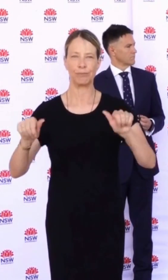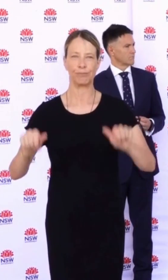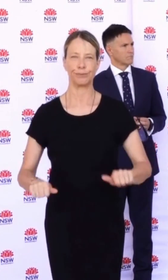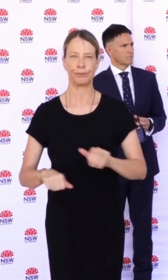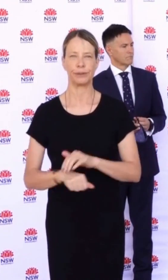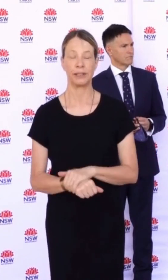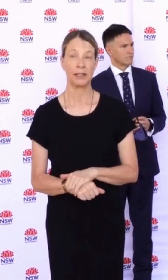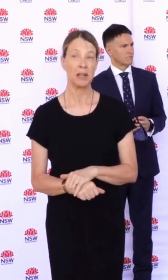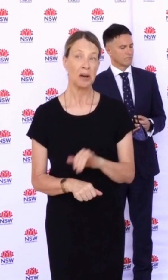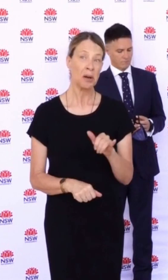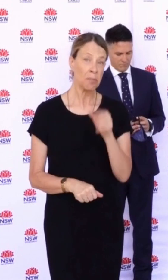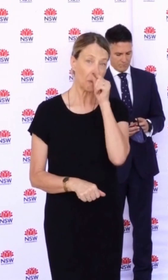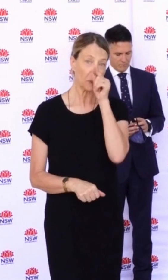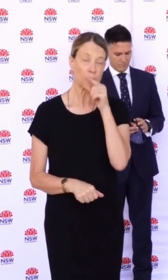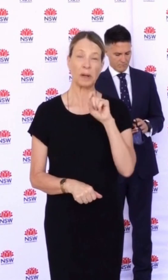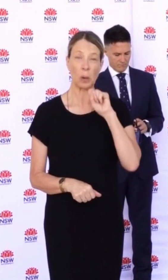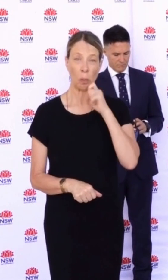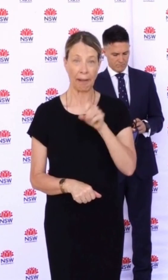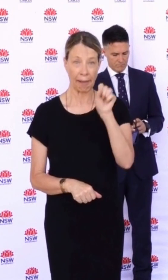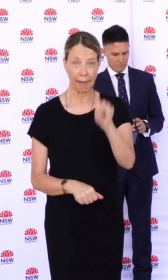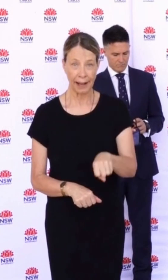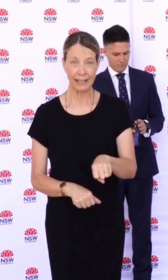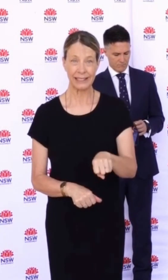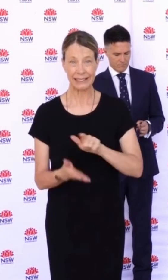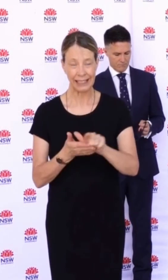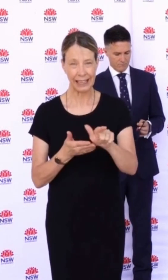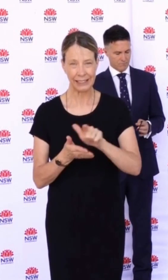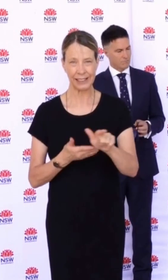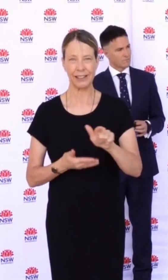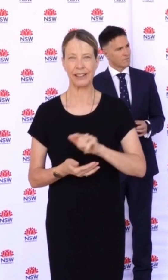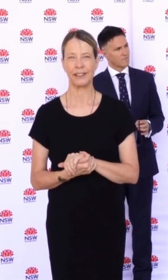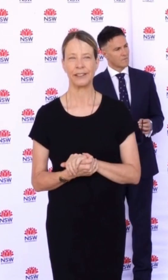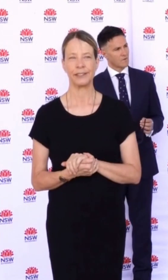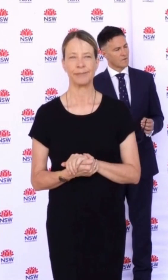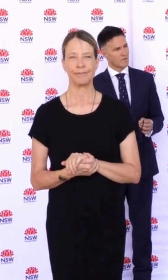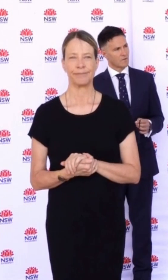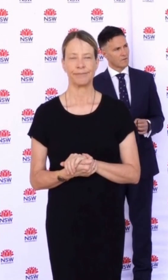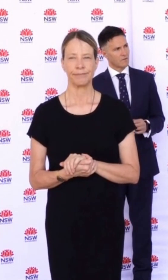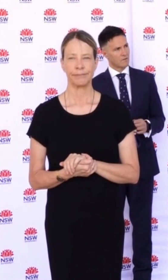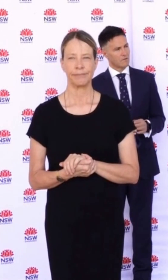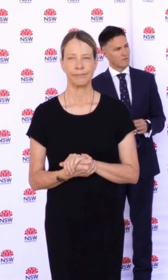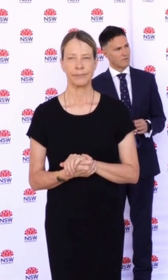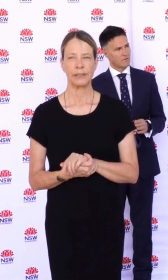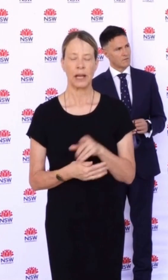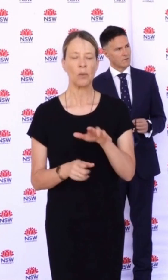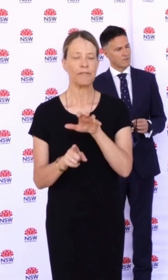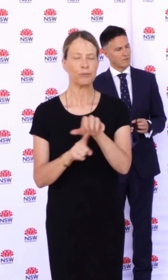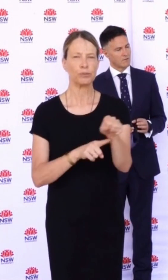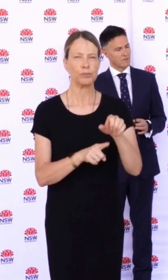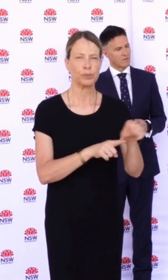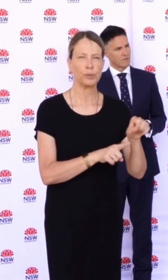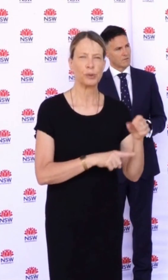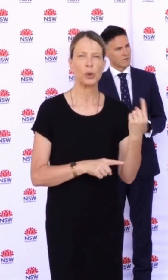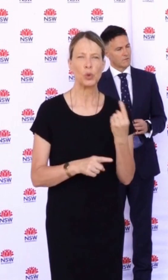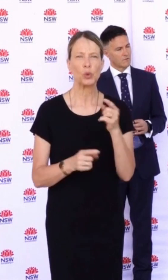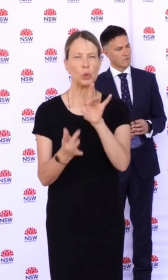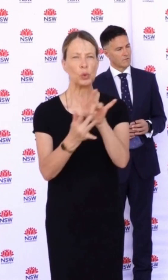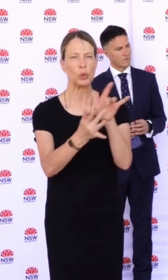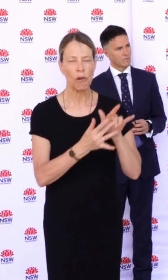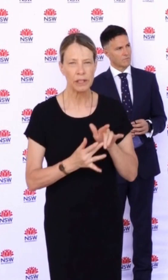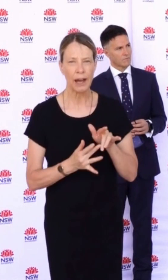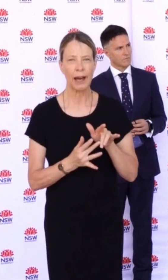couple there in terms of the infection source. Any luck? Yeah, not so far. We're thoroughly investigating a